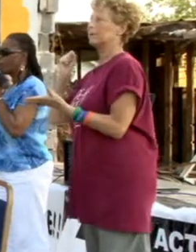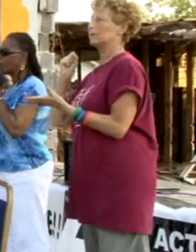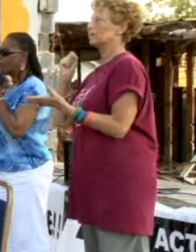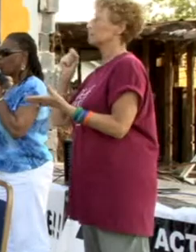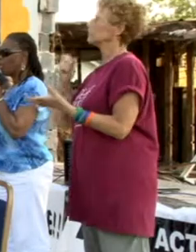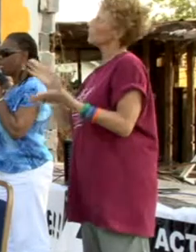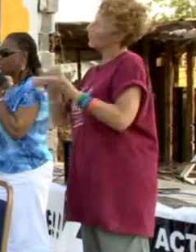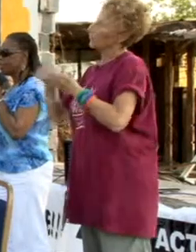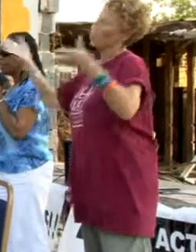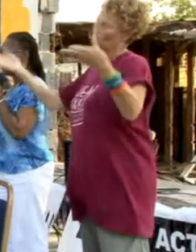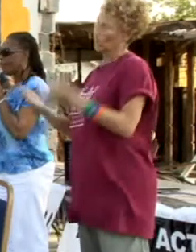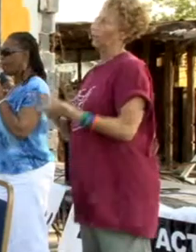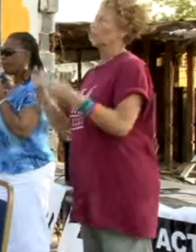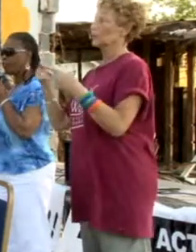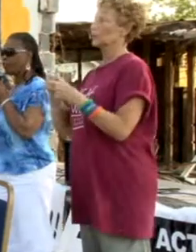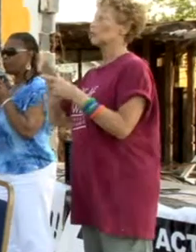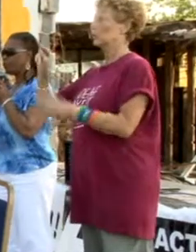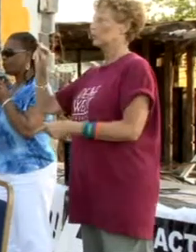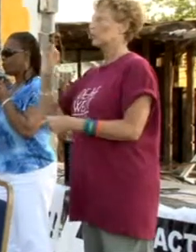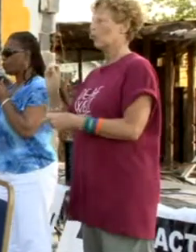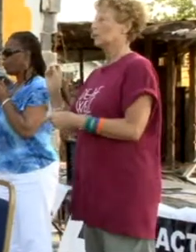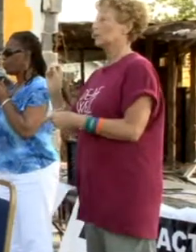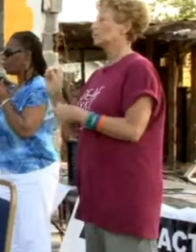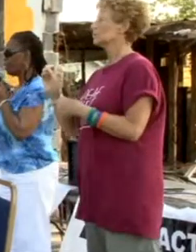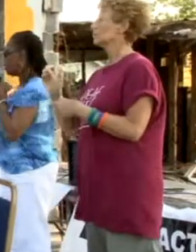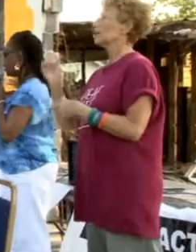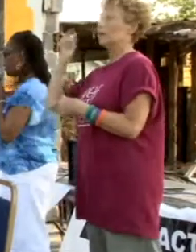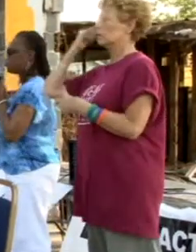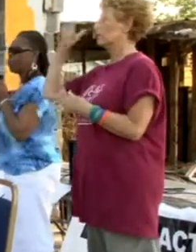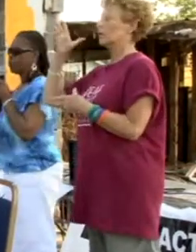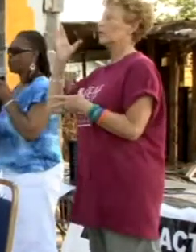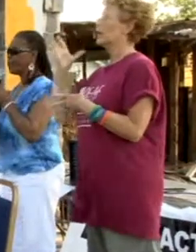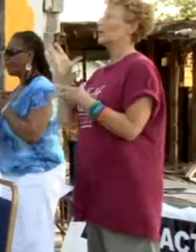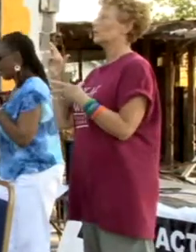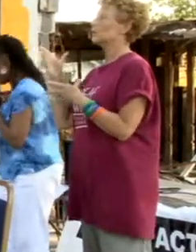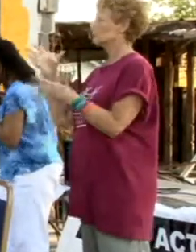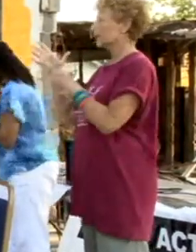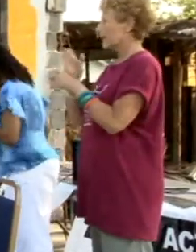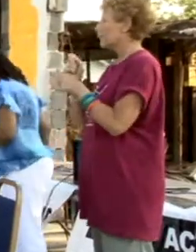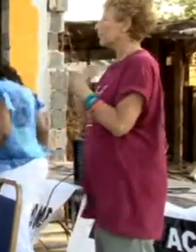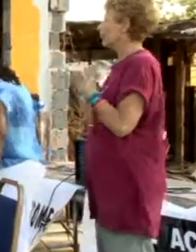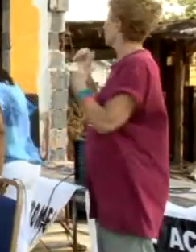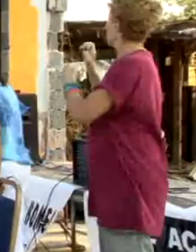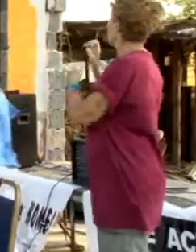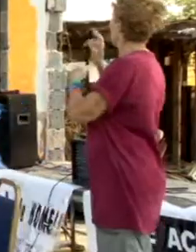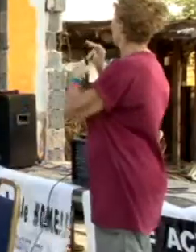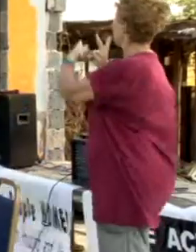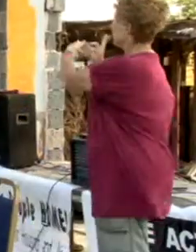welcome to New Orleans, and whatever I can do, if y'all don't know how to reach me, and they should do. Okay?